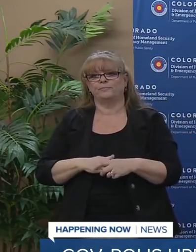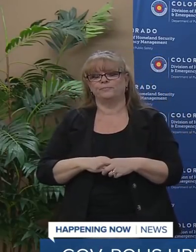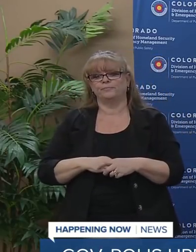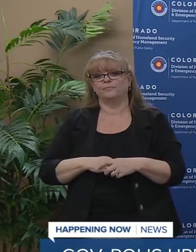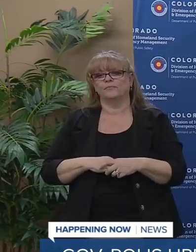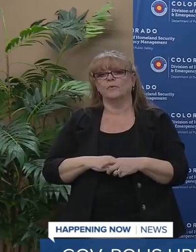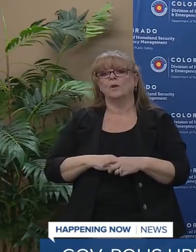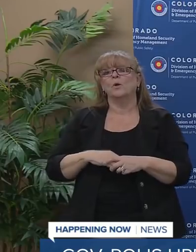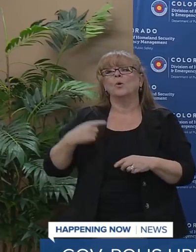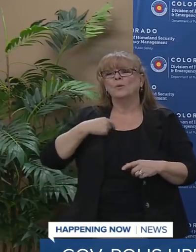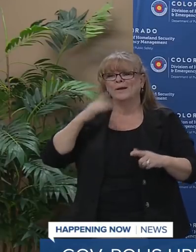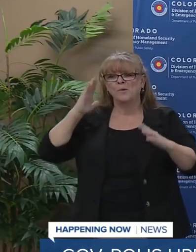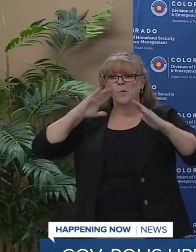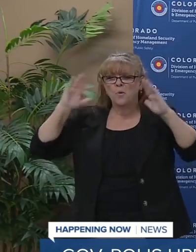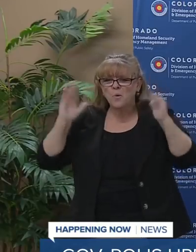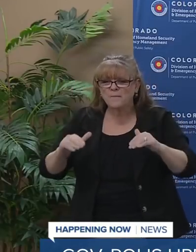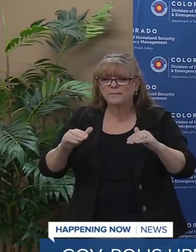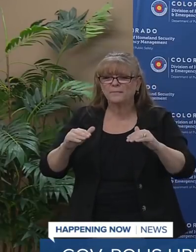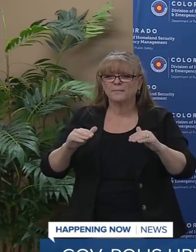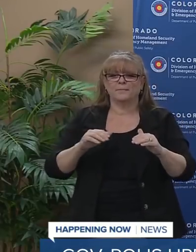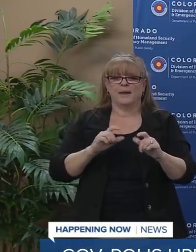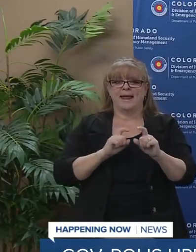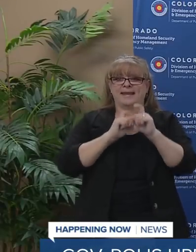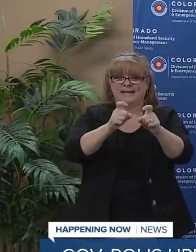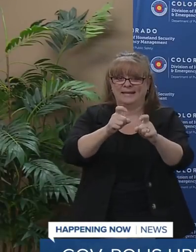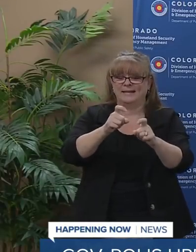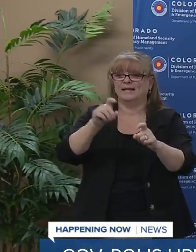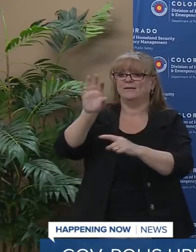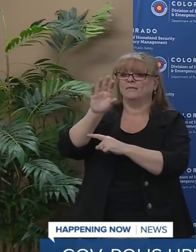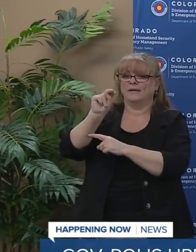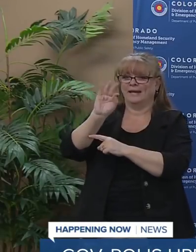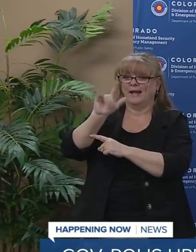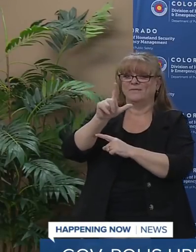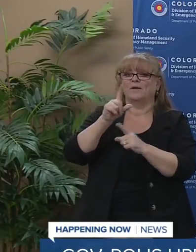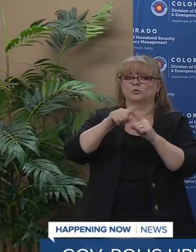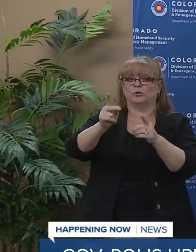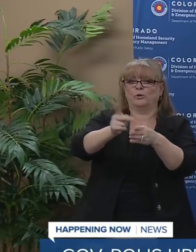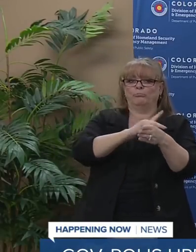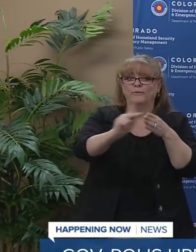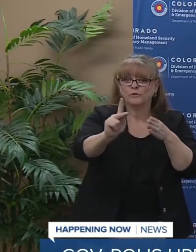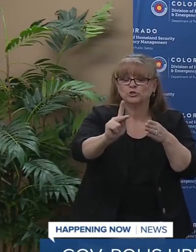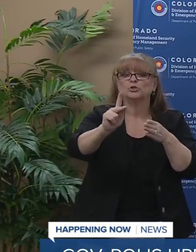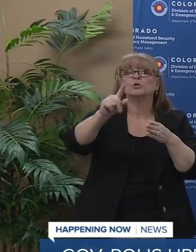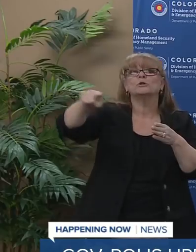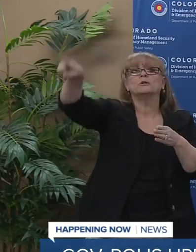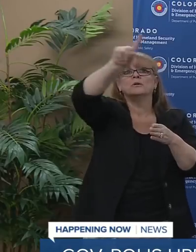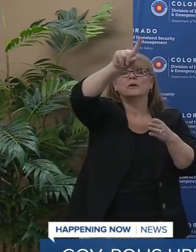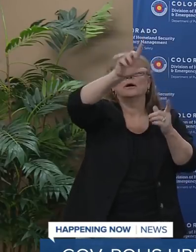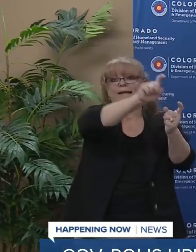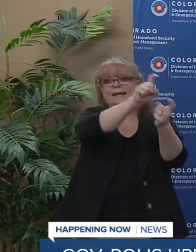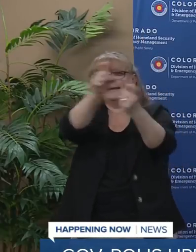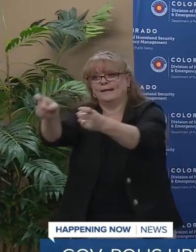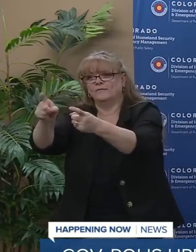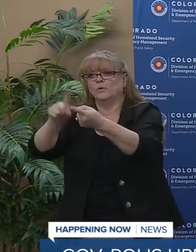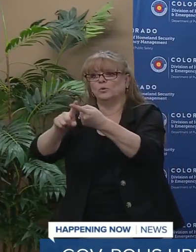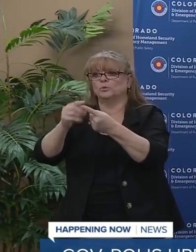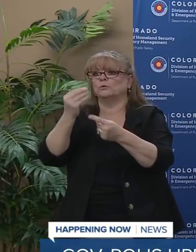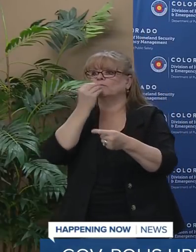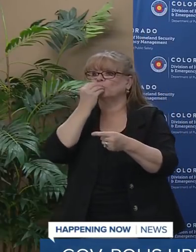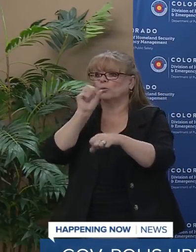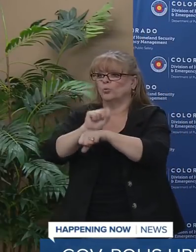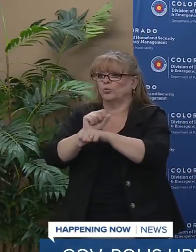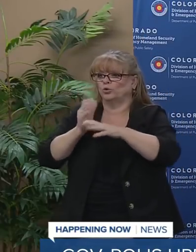hope that we can also provide professional masks in many of those facilities where people are exposed to others. But in the meantime, encourage your employer to provide